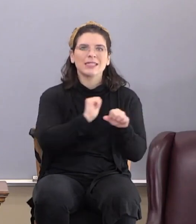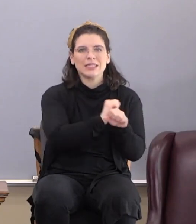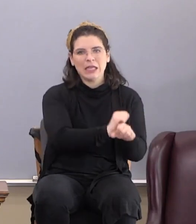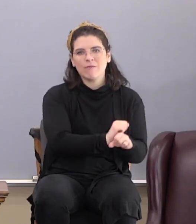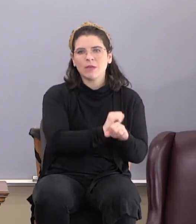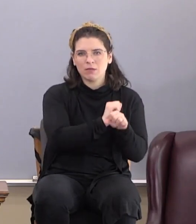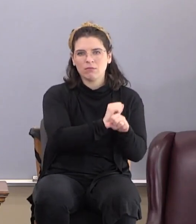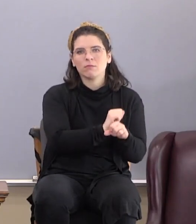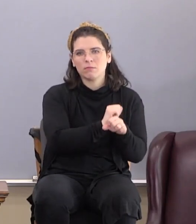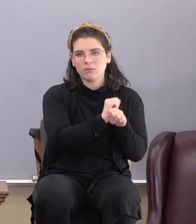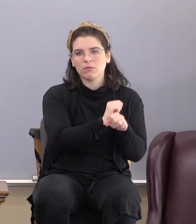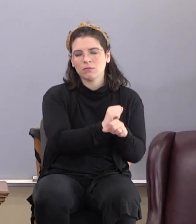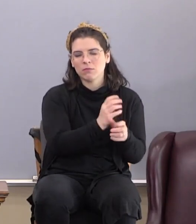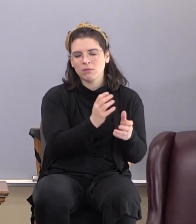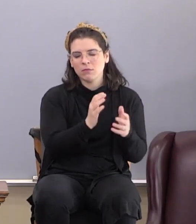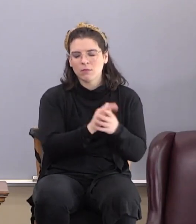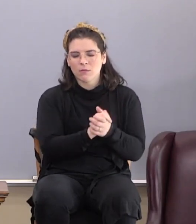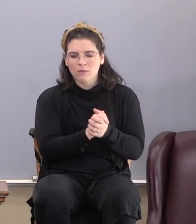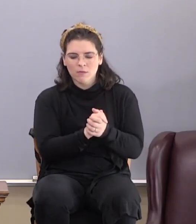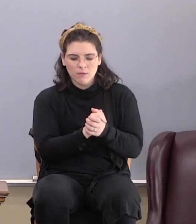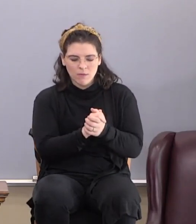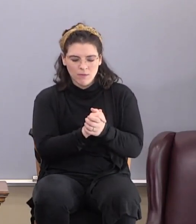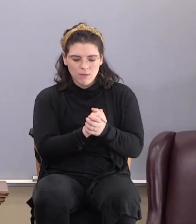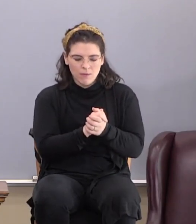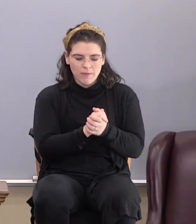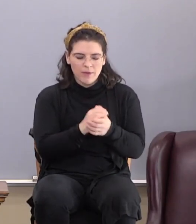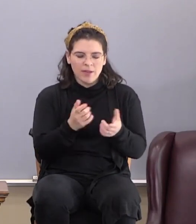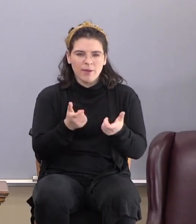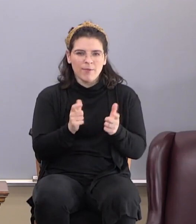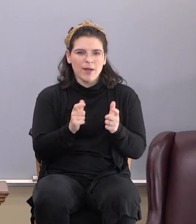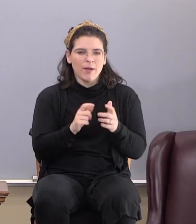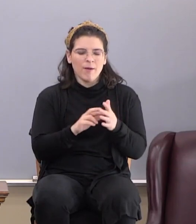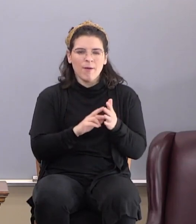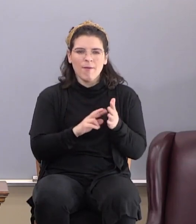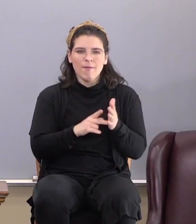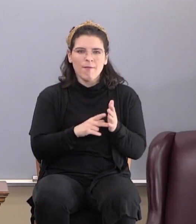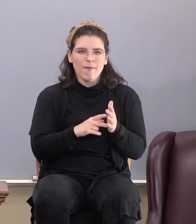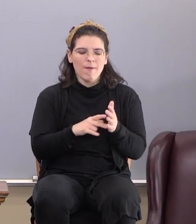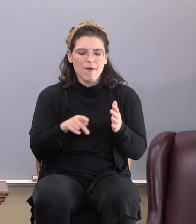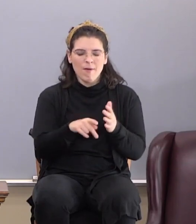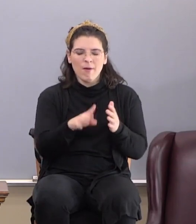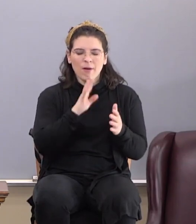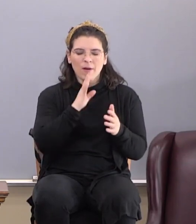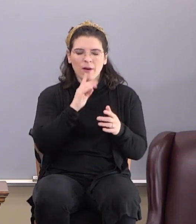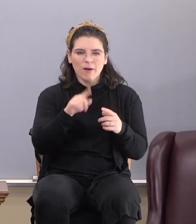Enslavement. And in the immediate context, Paul's talking about